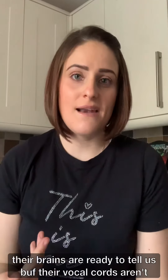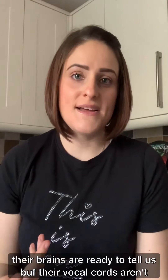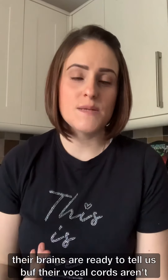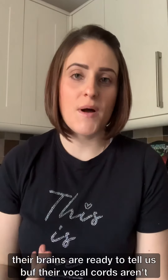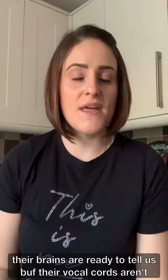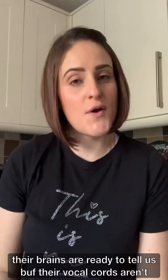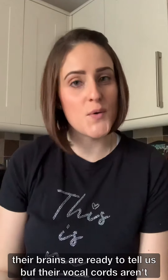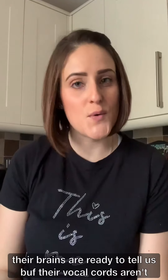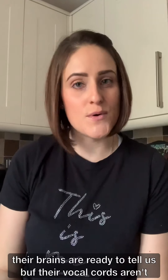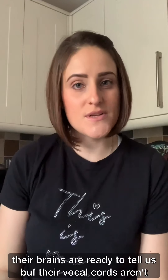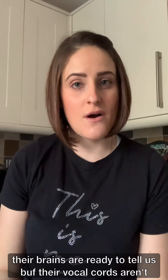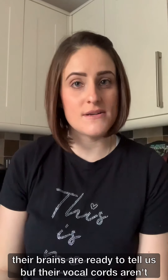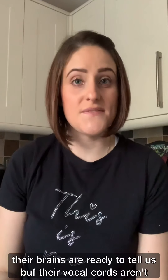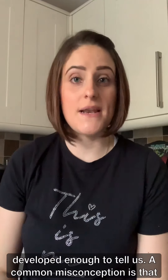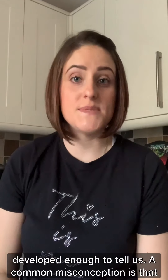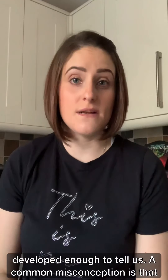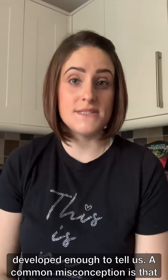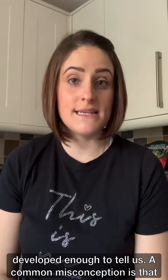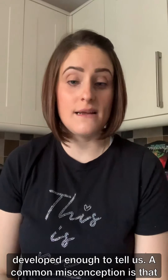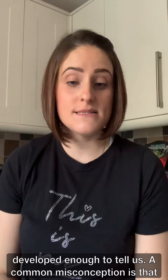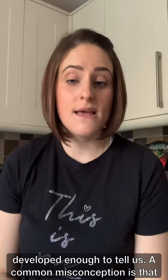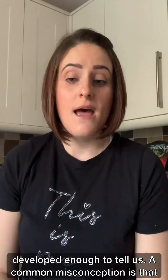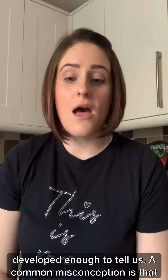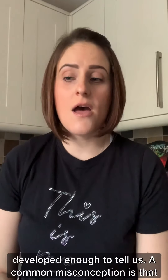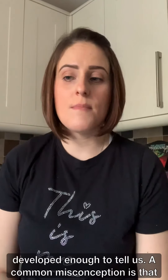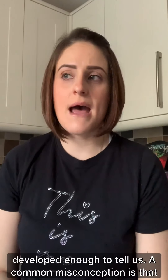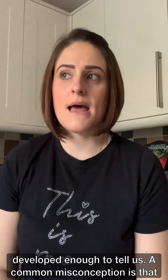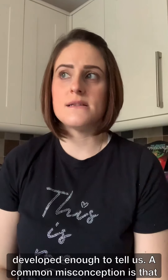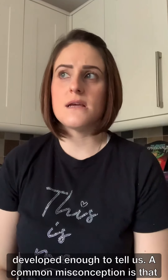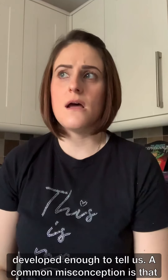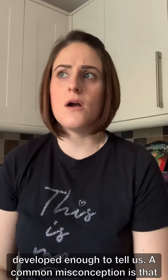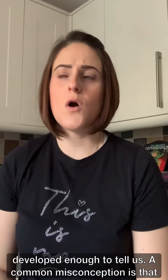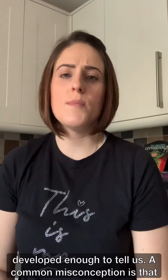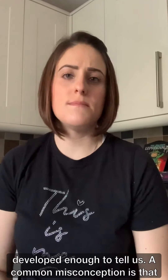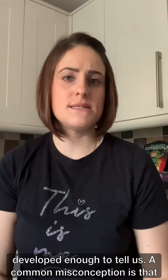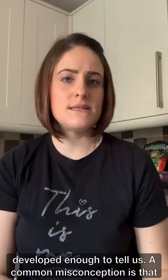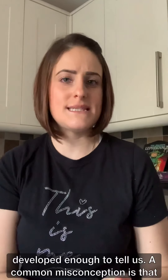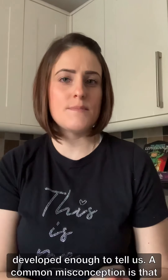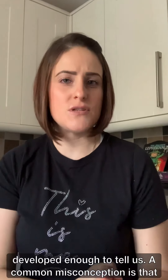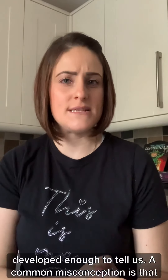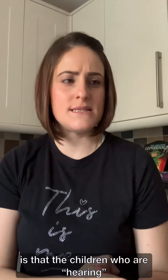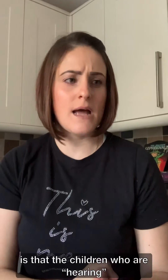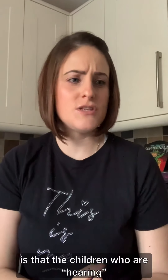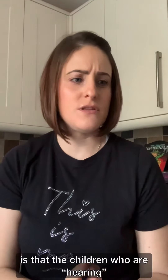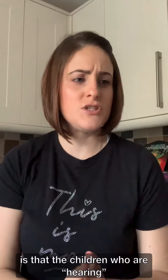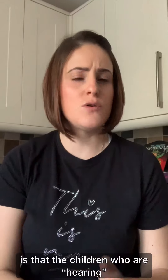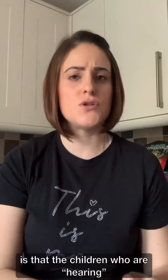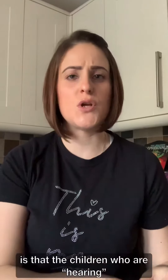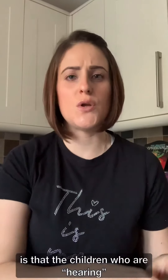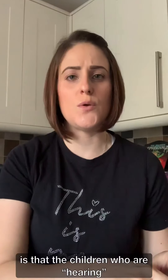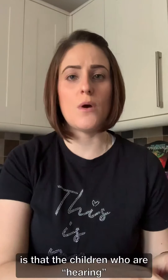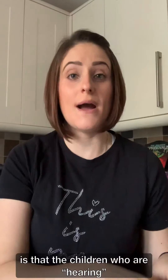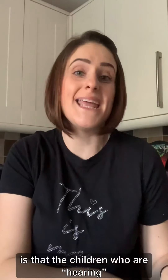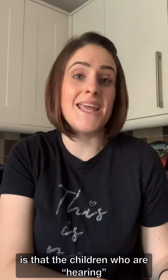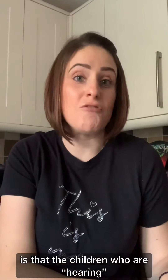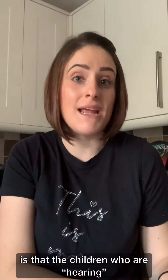us but their vocal cords aren't developed enough to tell us and a common misconception is that the children who are hearing